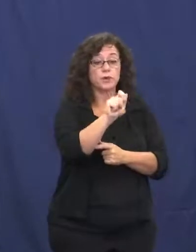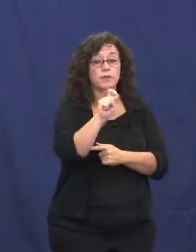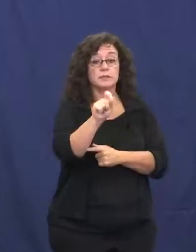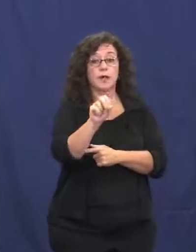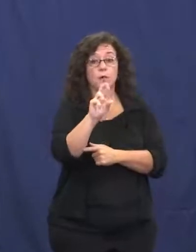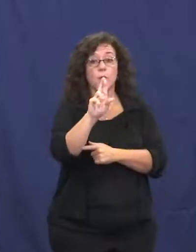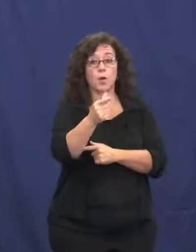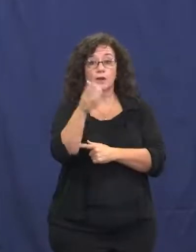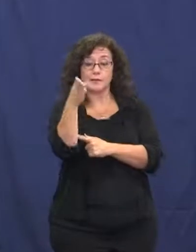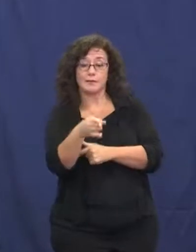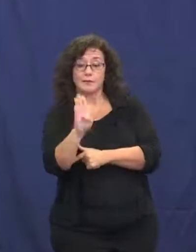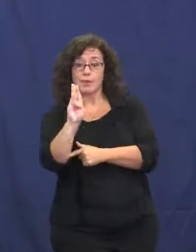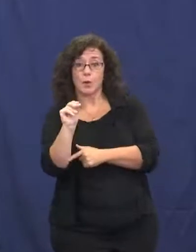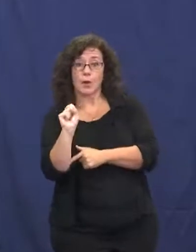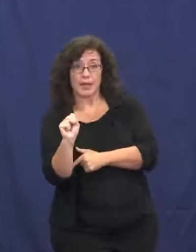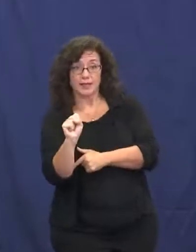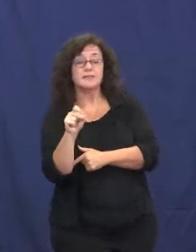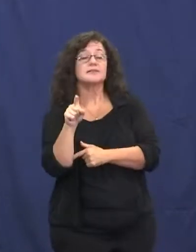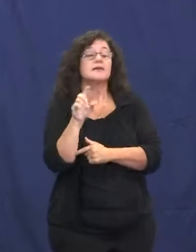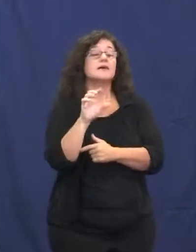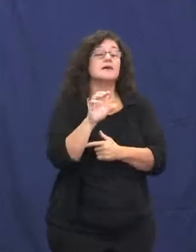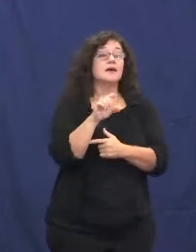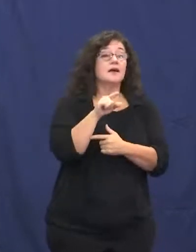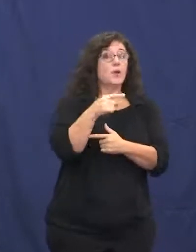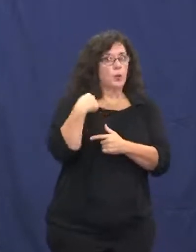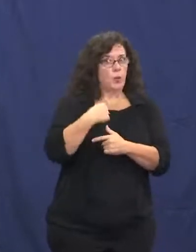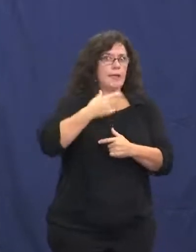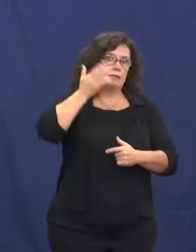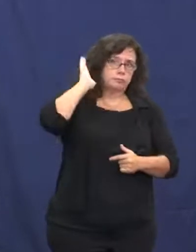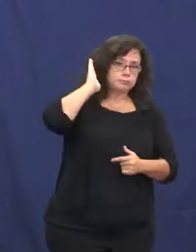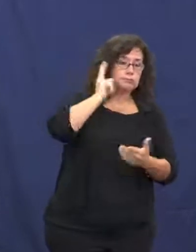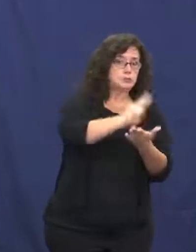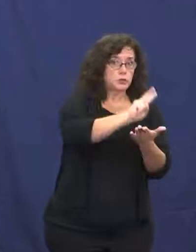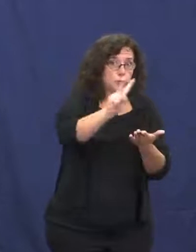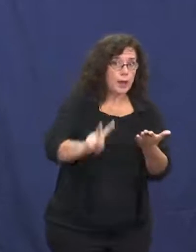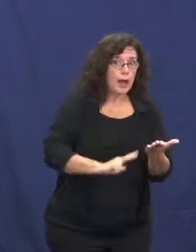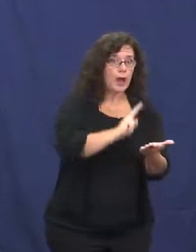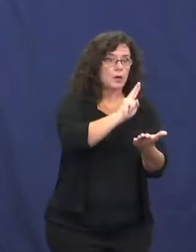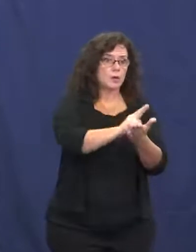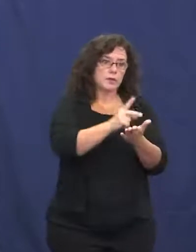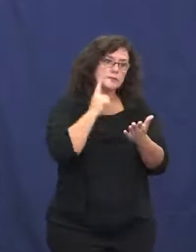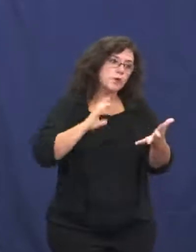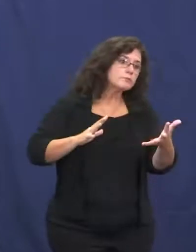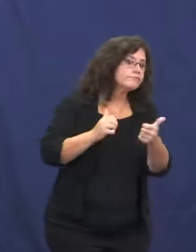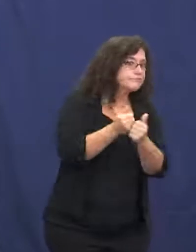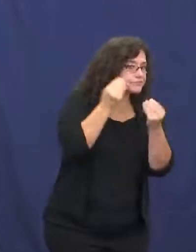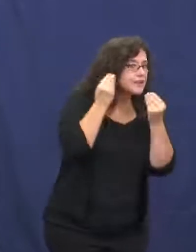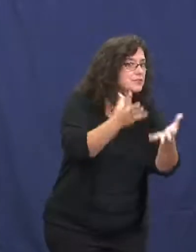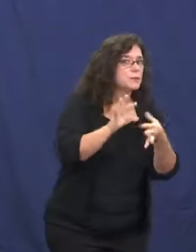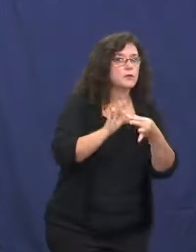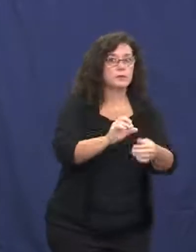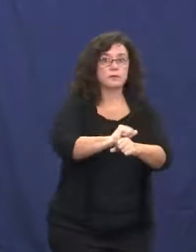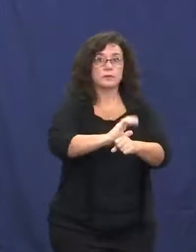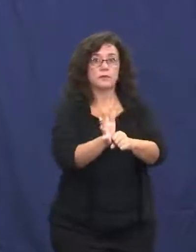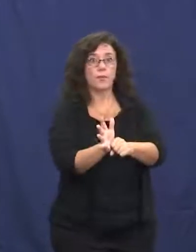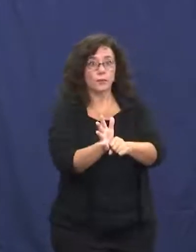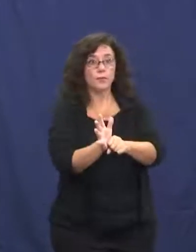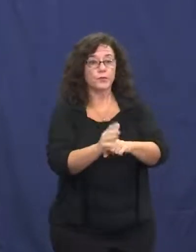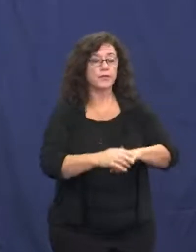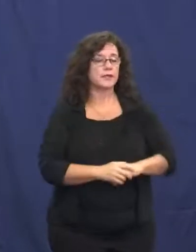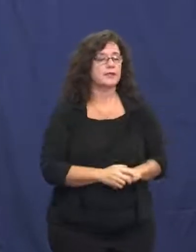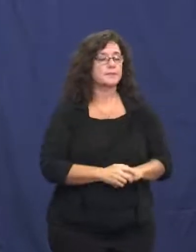ventura.org/BOS. We had a 2-hour update on COVID-19, and in that meeting we really stressed how